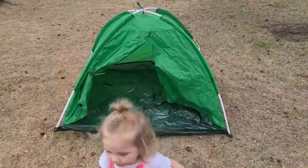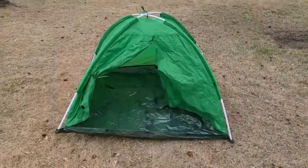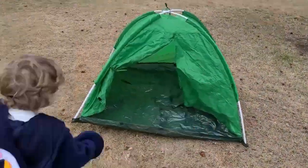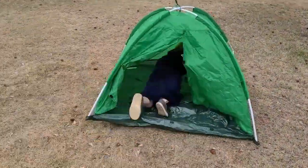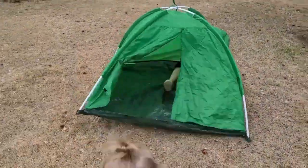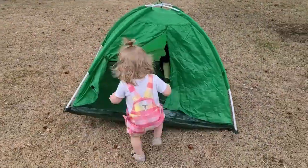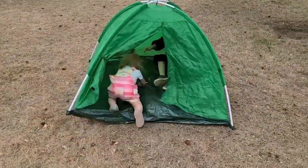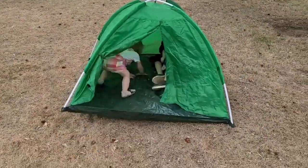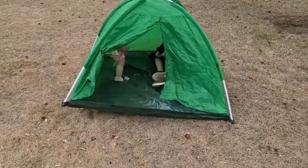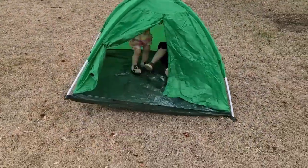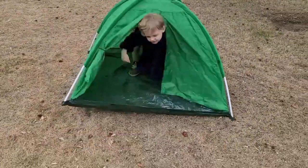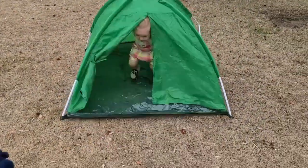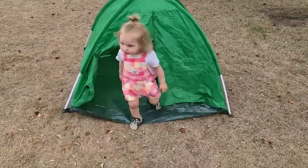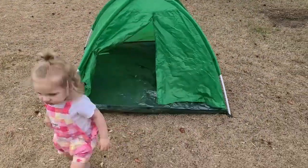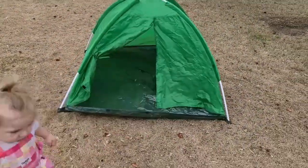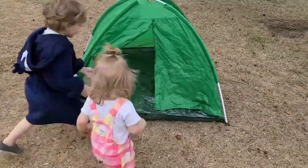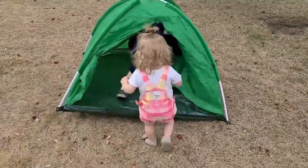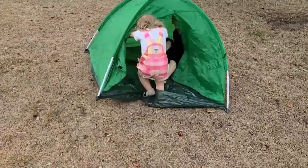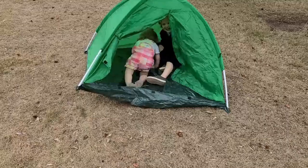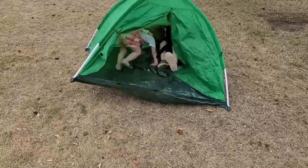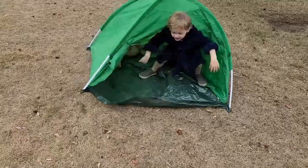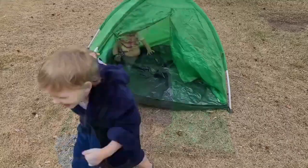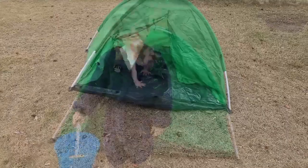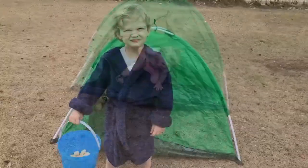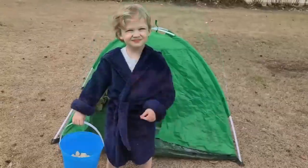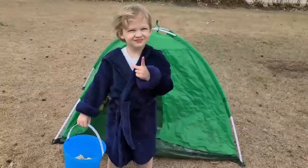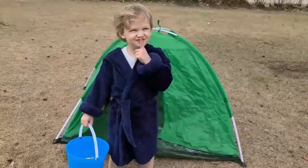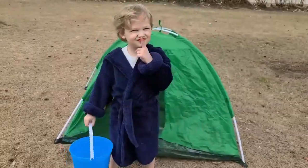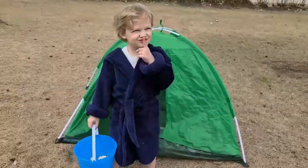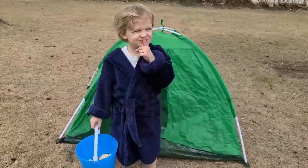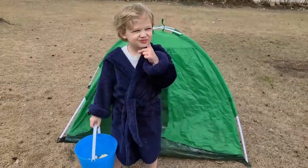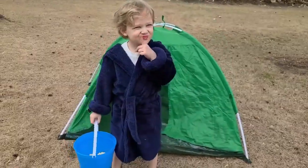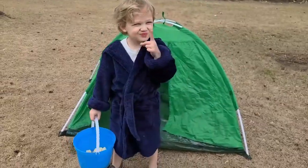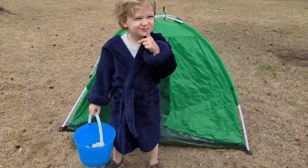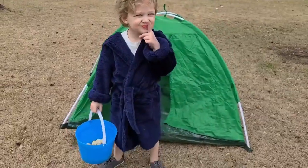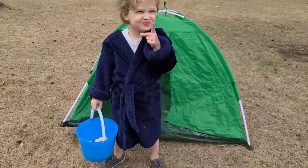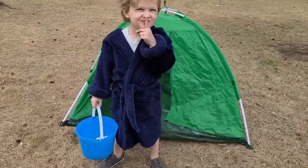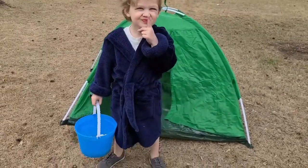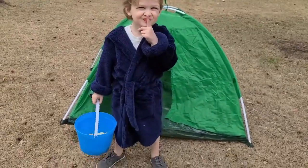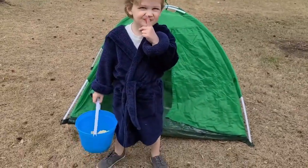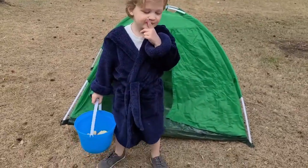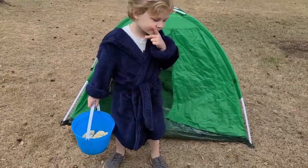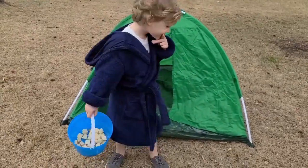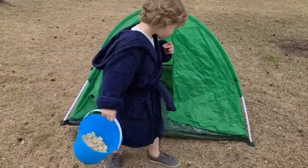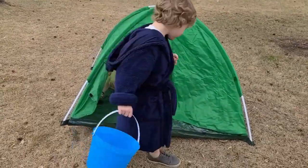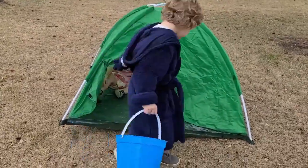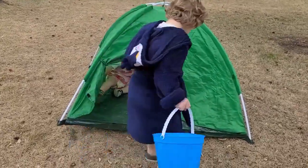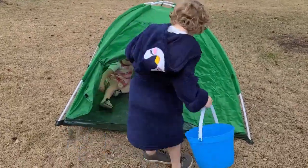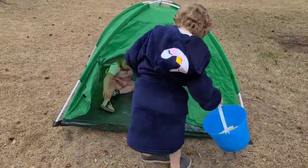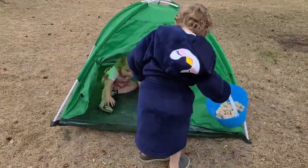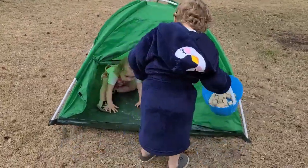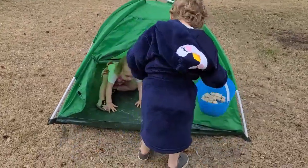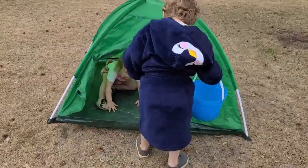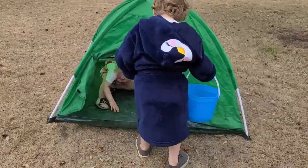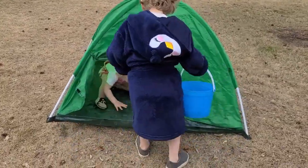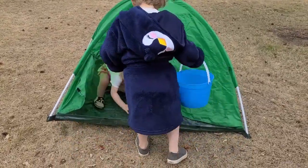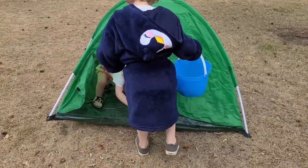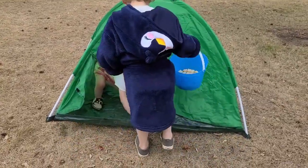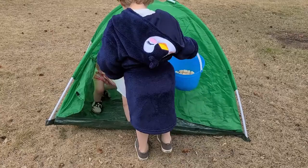for 5 days, God sent new manna. Some people didn't listen to Moses, though. They saved some of the manna overnight and planned to eat it